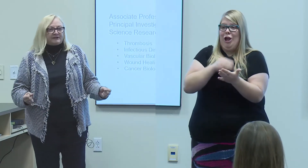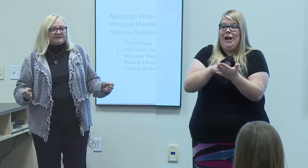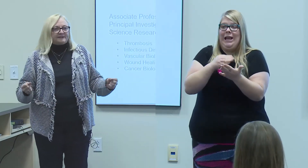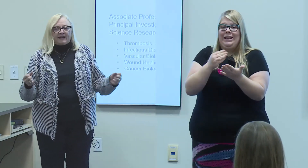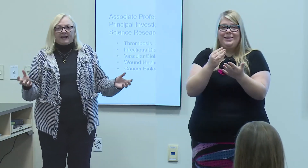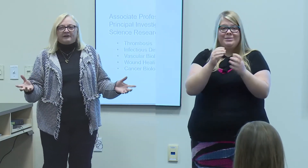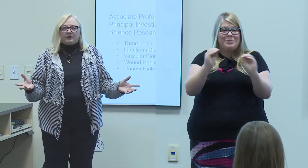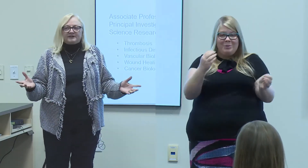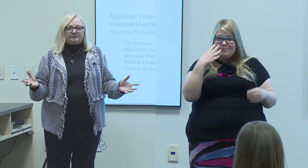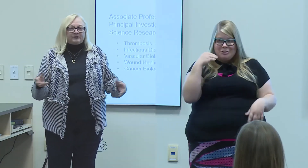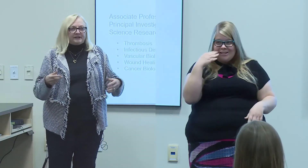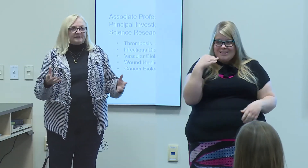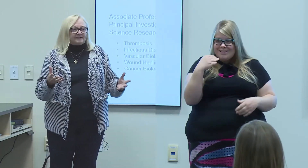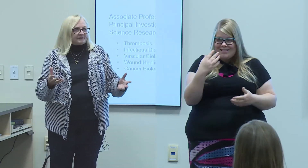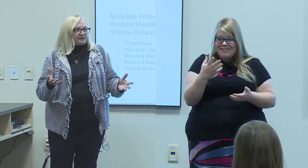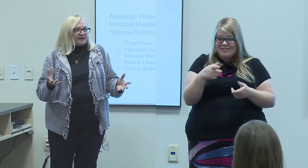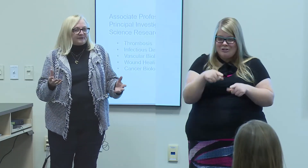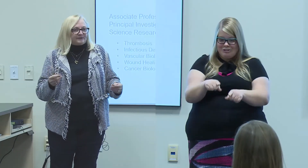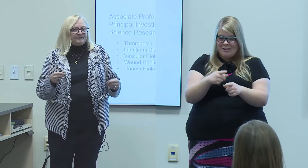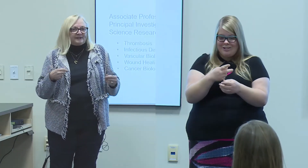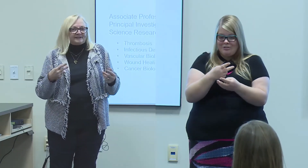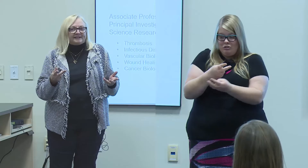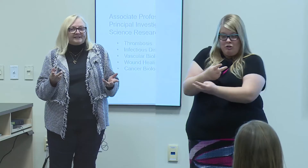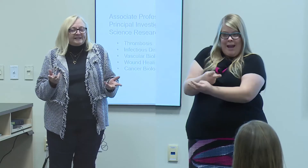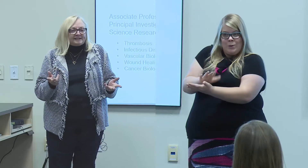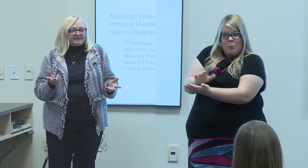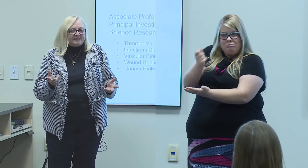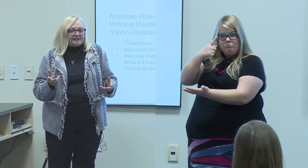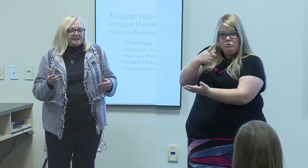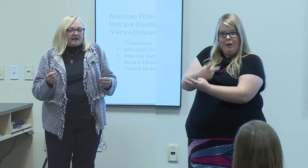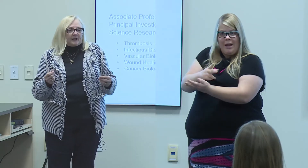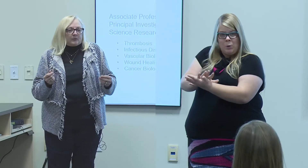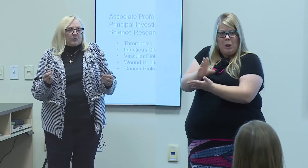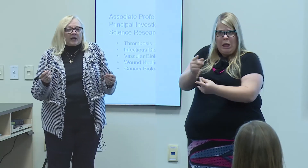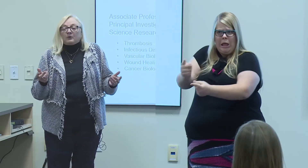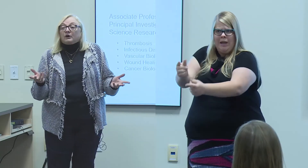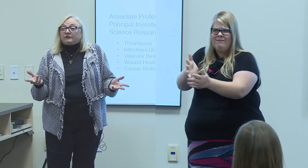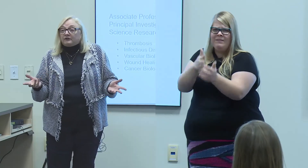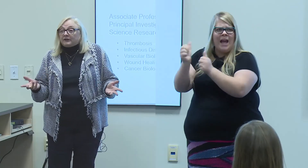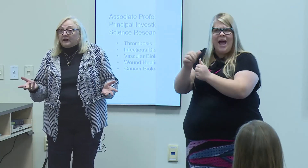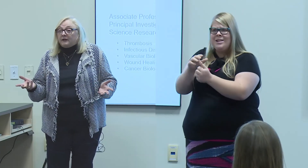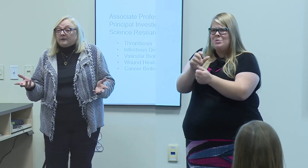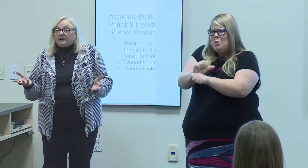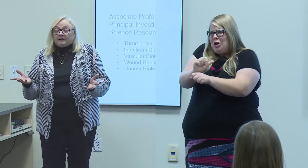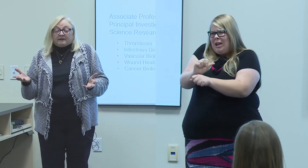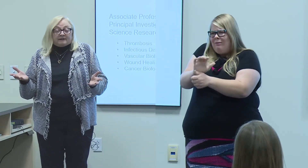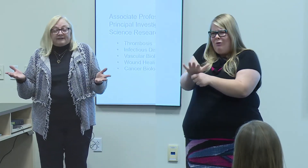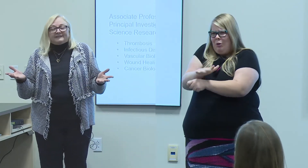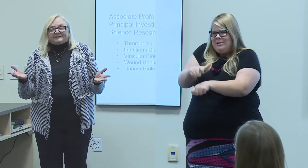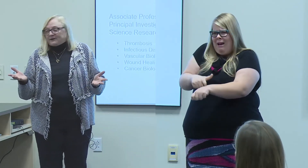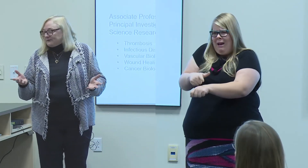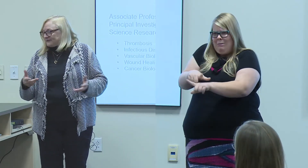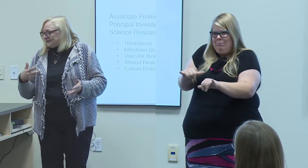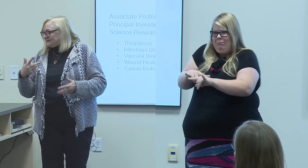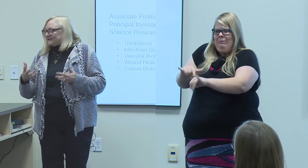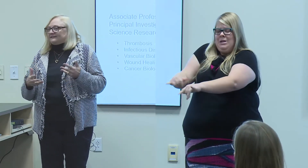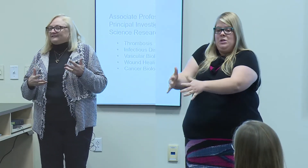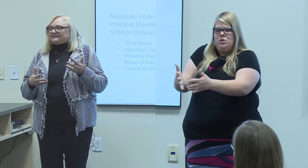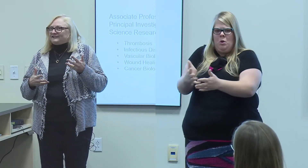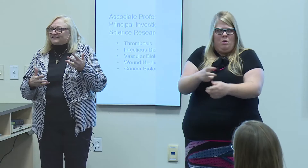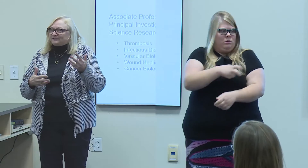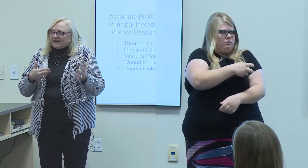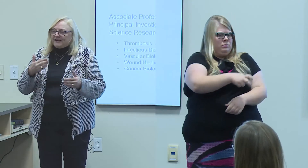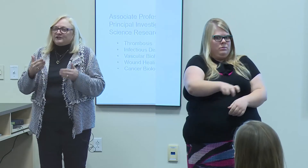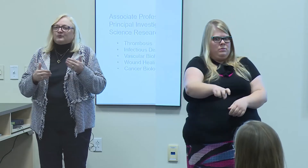approach because I had no experience as a graduate student because I did it while I worked full time. So it was